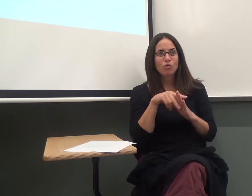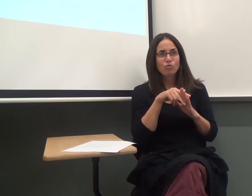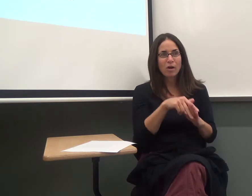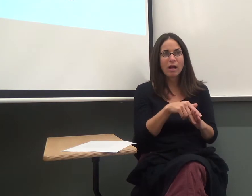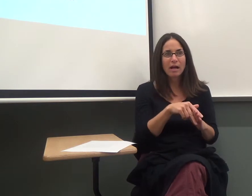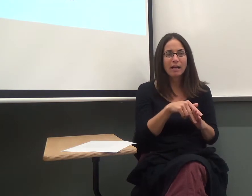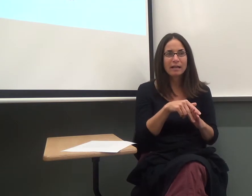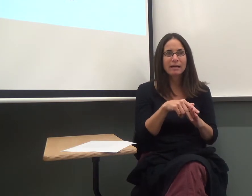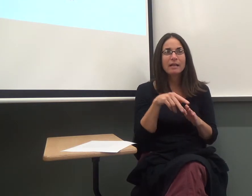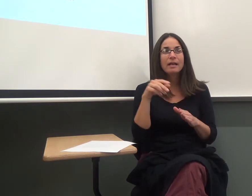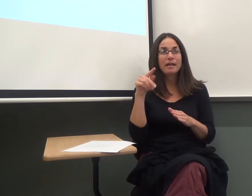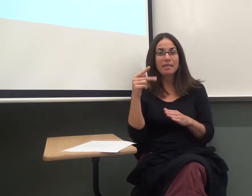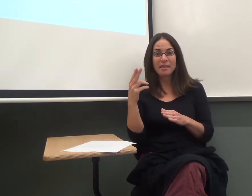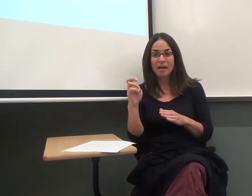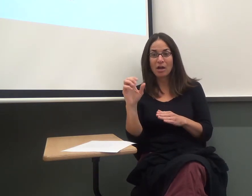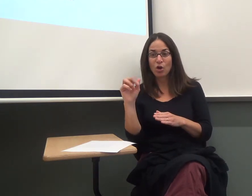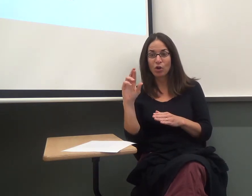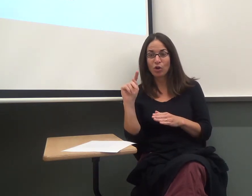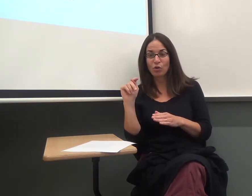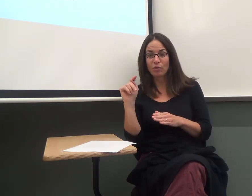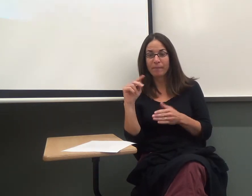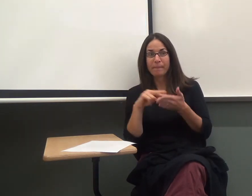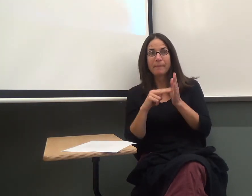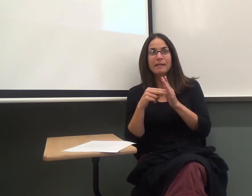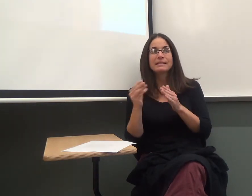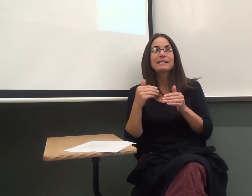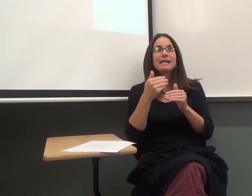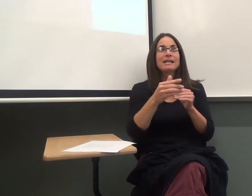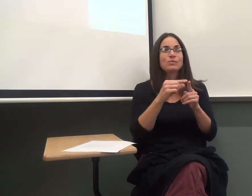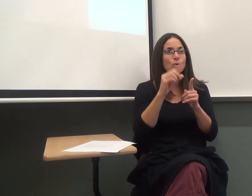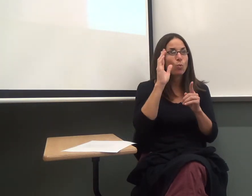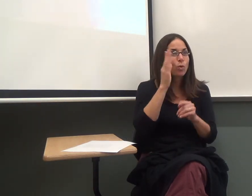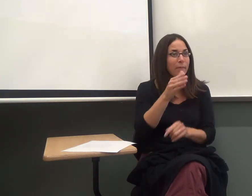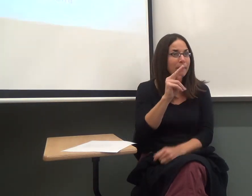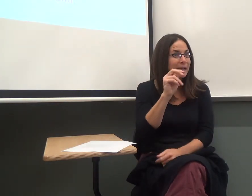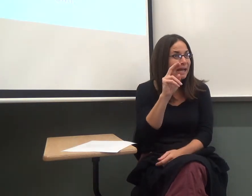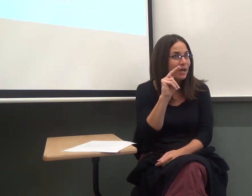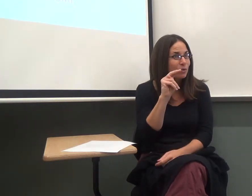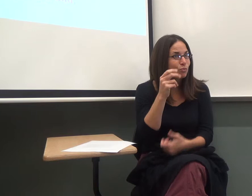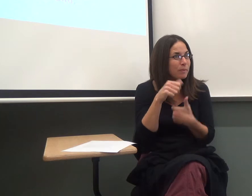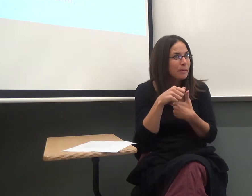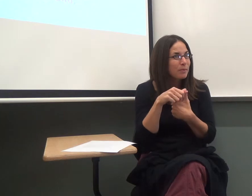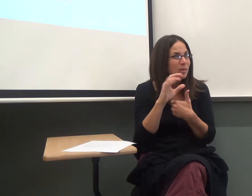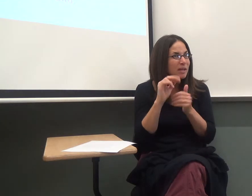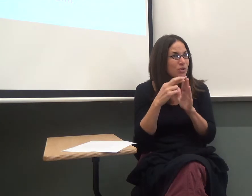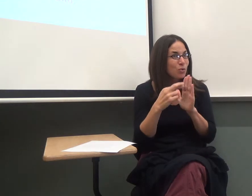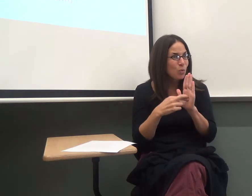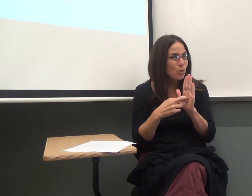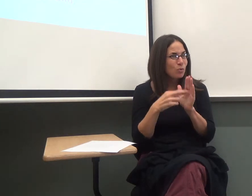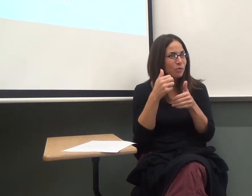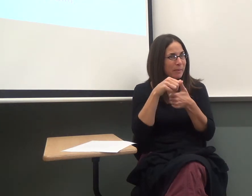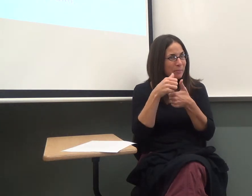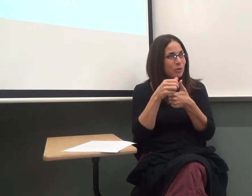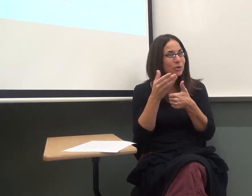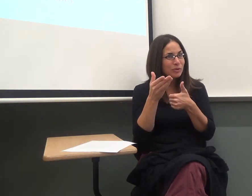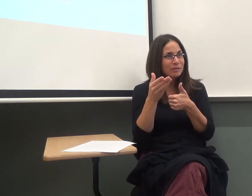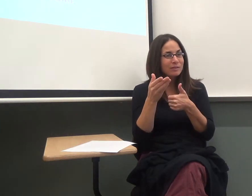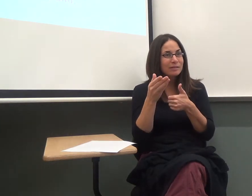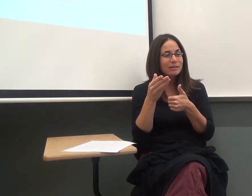The noun. The noun. An article indicates that a noun is coming. You guys remember this, come on. Yeah, it's gonna introduce, it